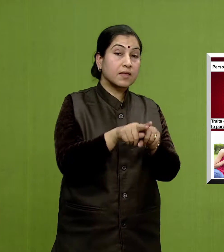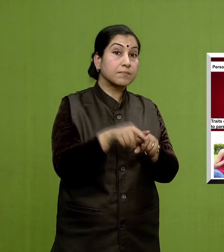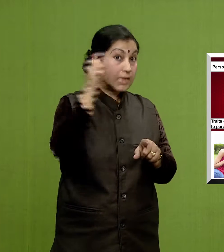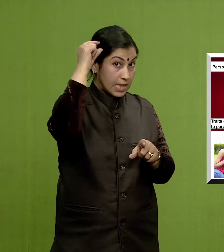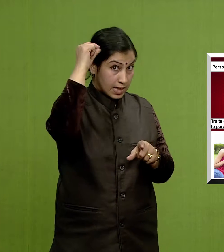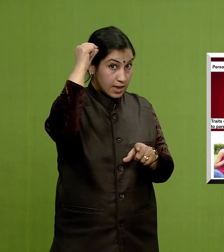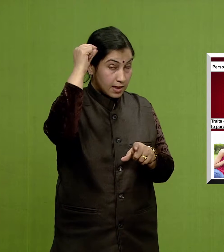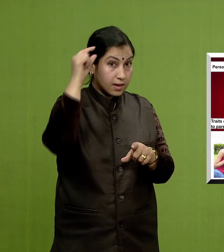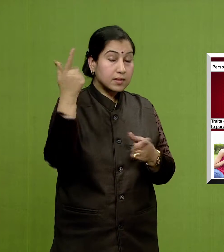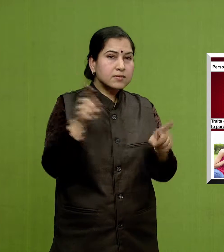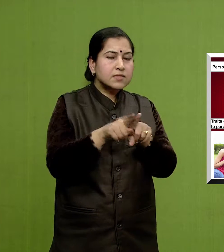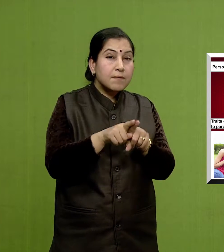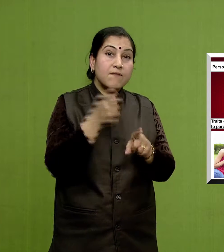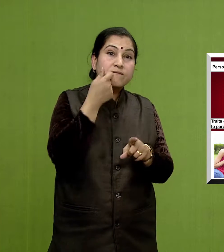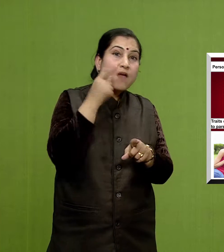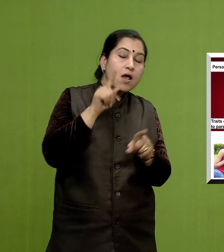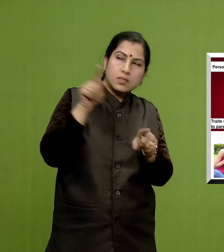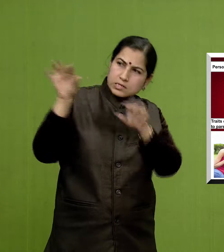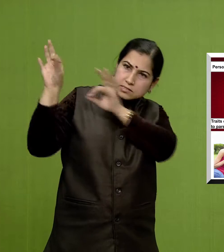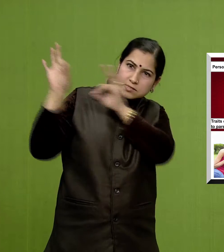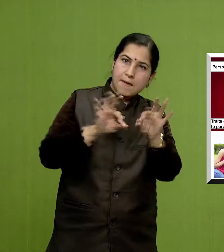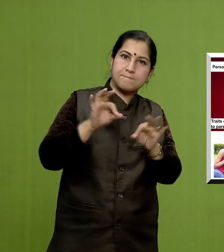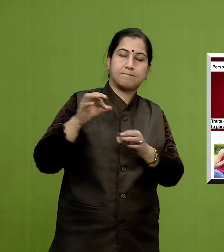hairs was like her father's.